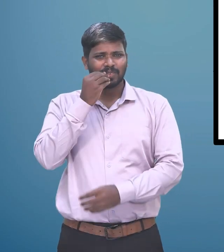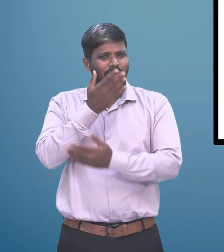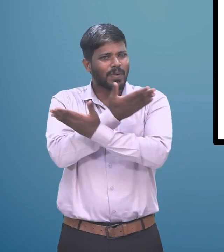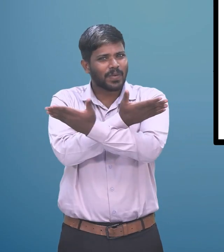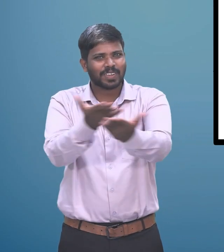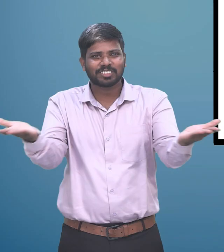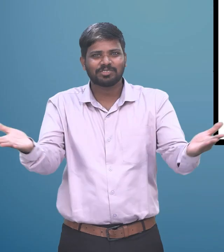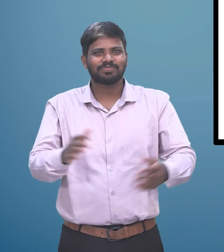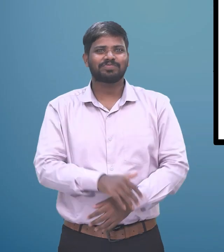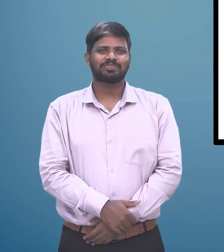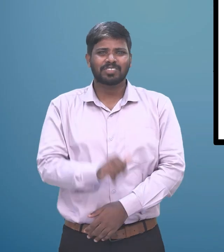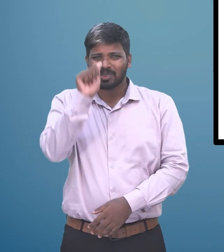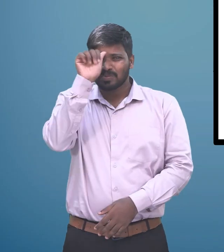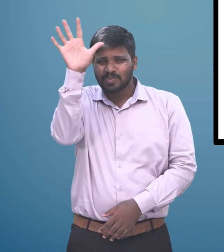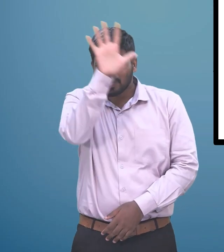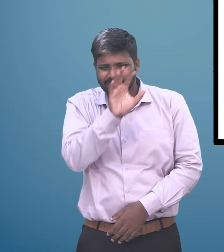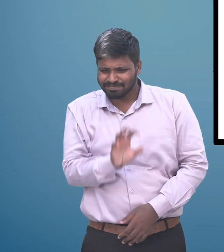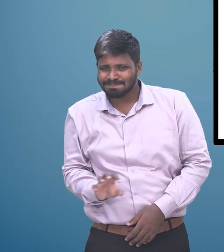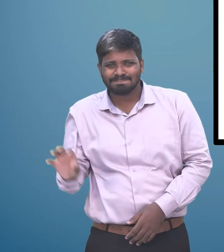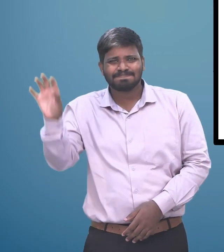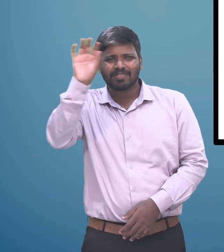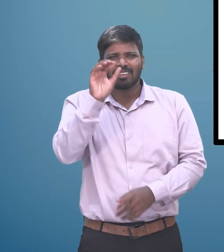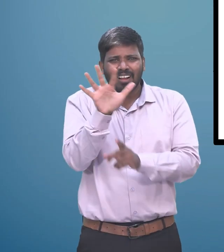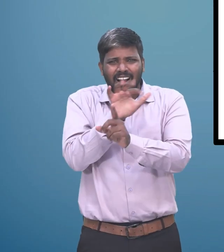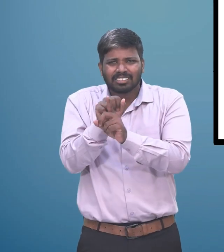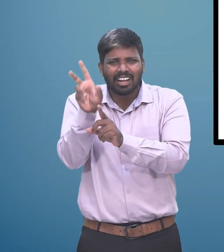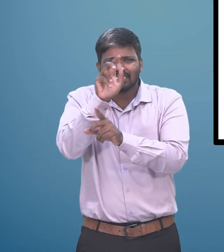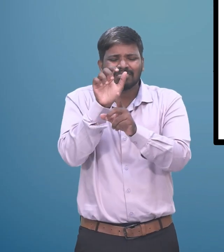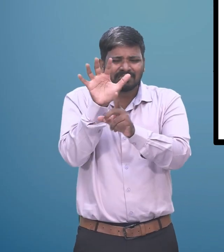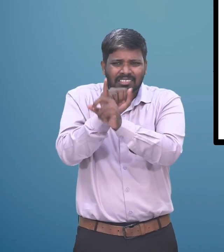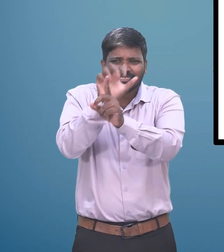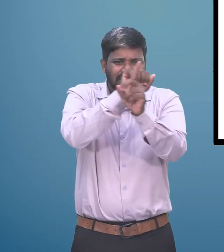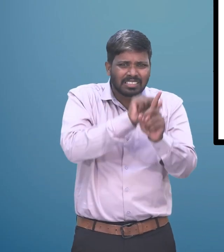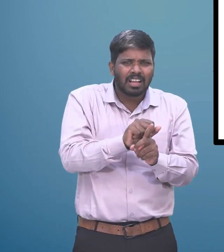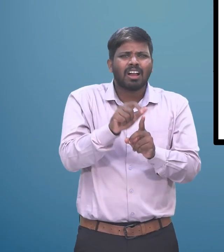Food for all. Some of you will have eaten food from different regions of India.